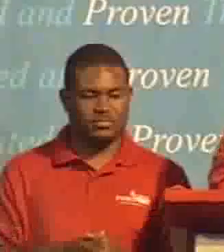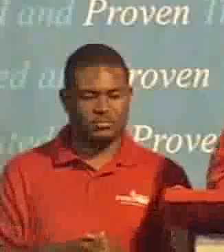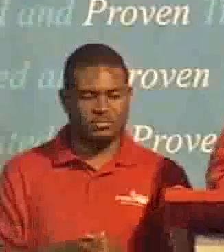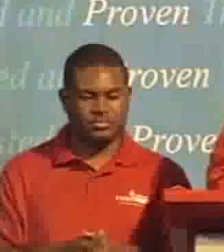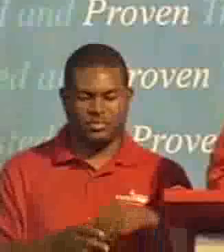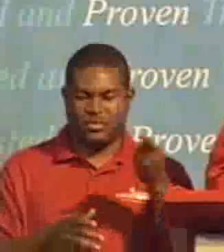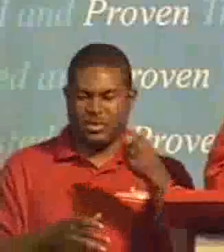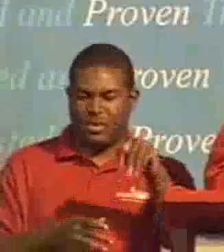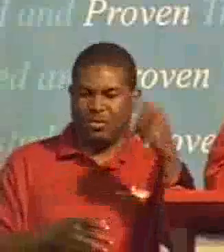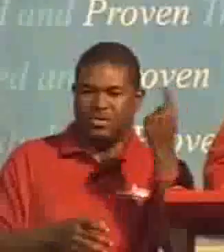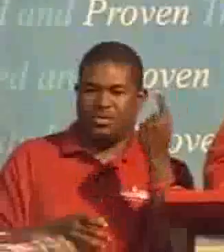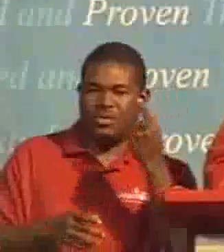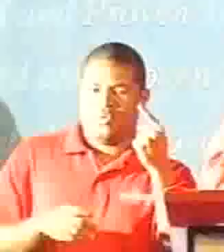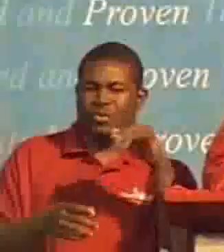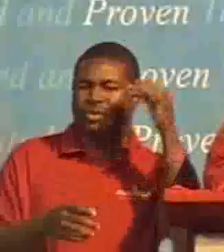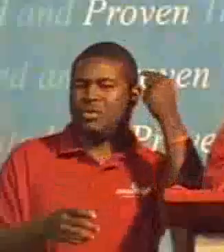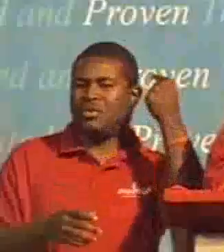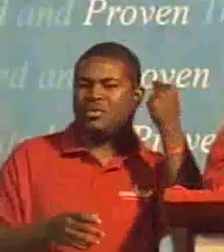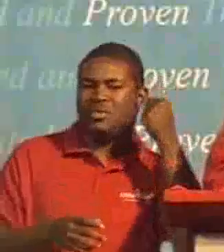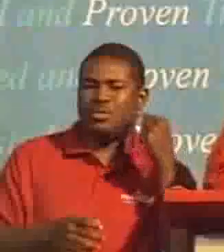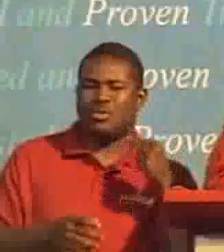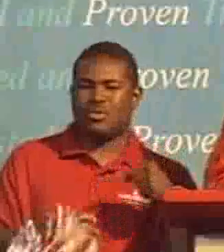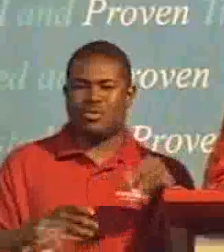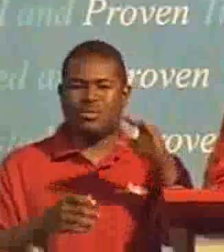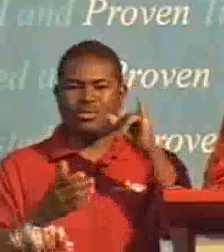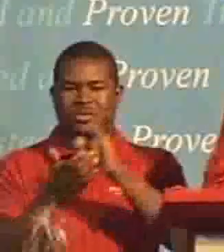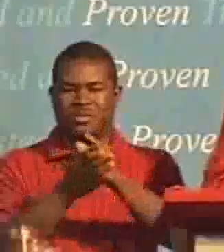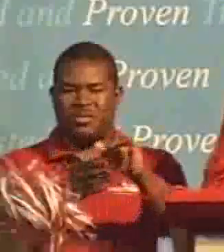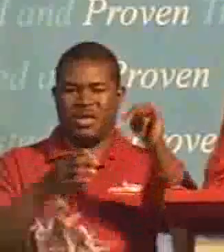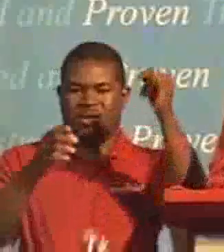The only goal they're rushing for is the goal in the cookie jar.